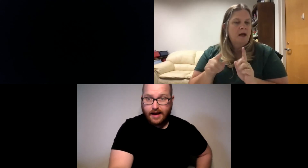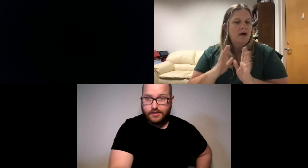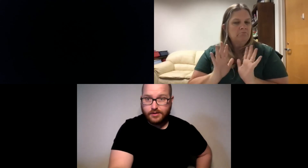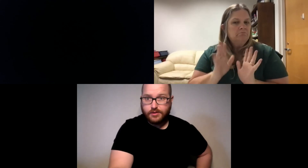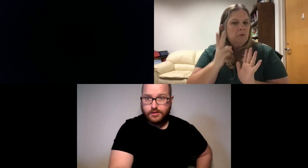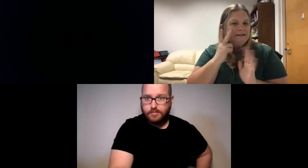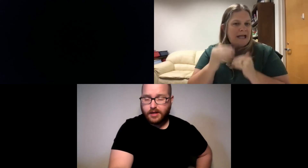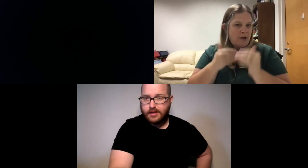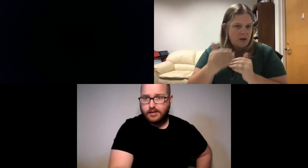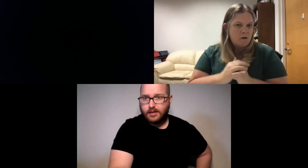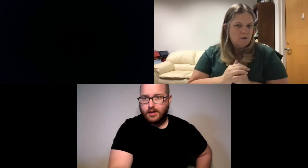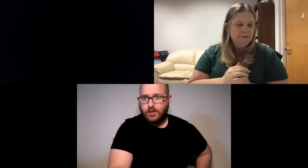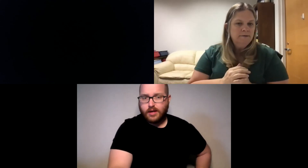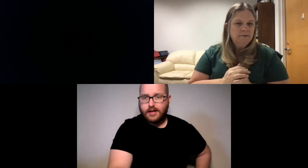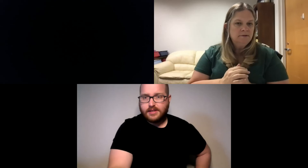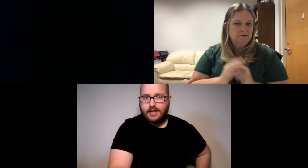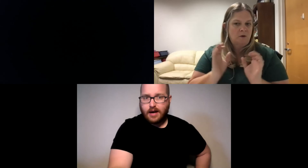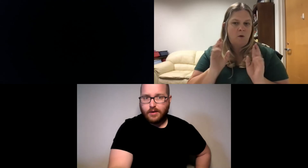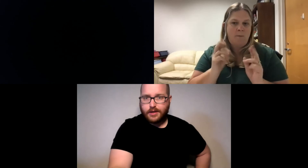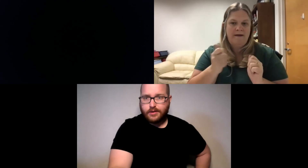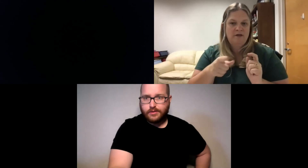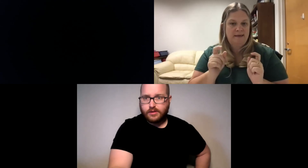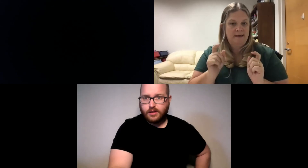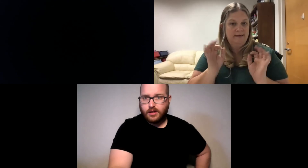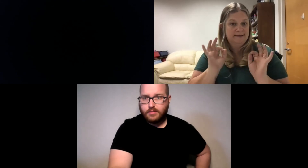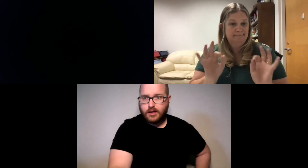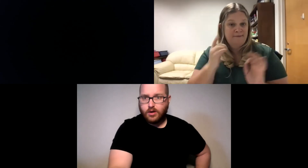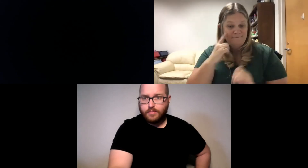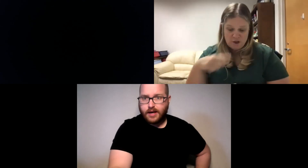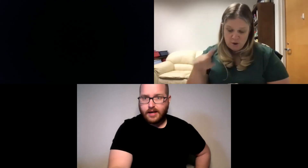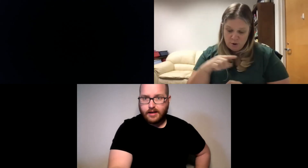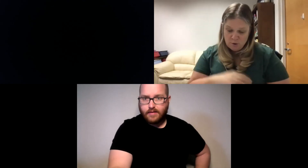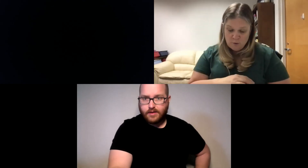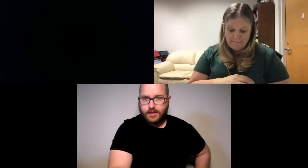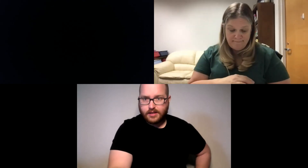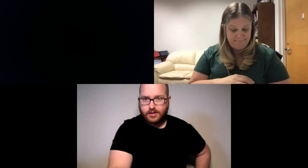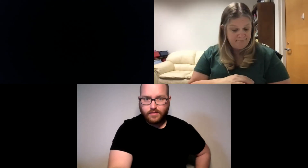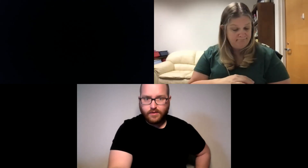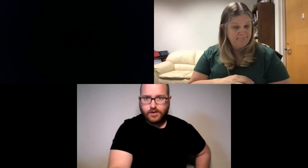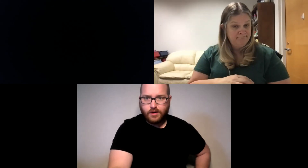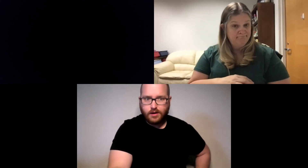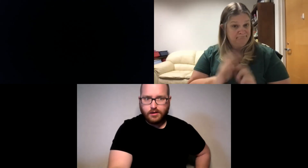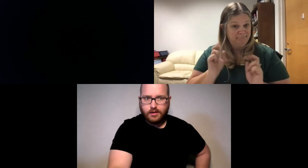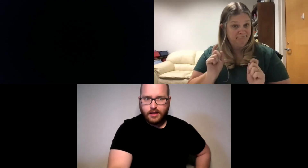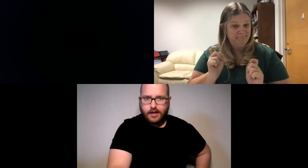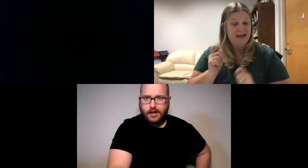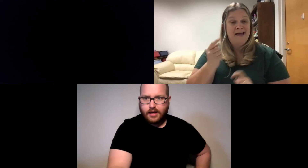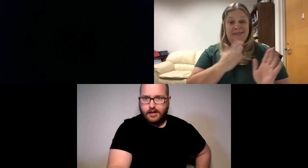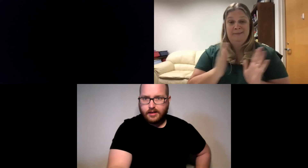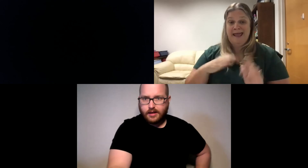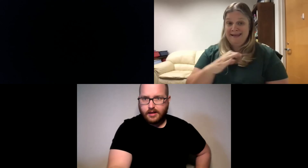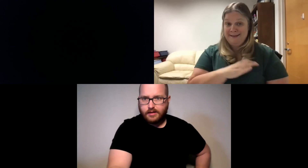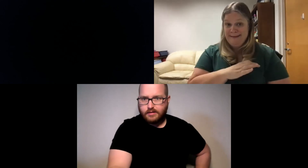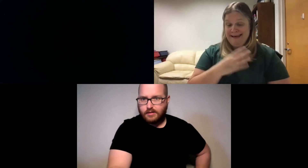the afternoon, but we'll kind of see how it goes. I hope that everything is good for you all.